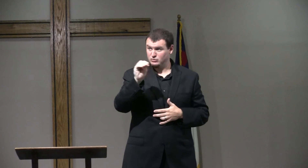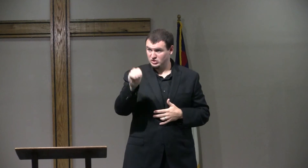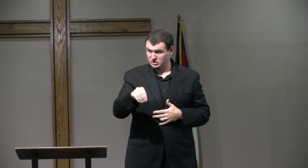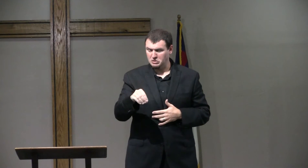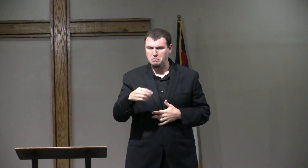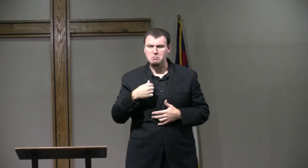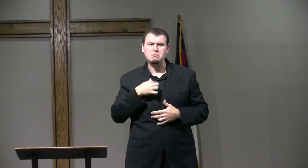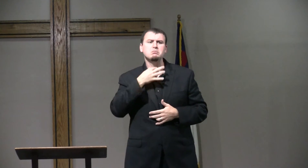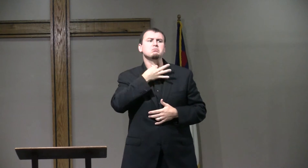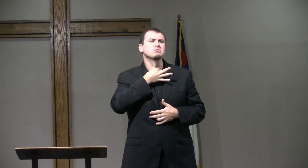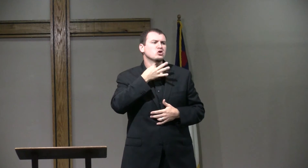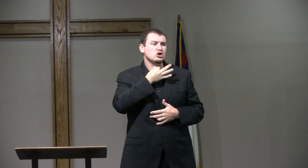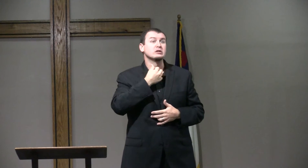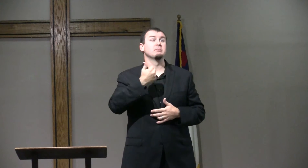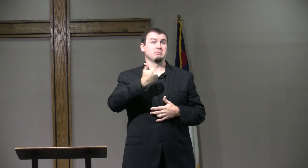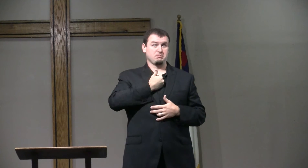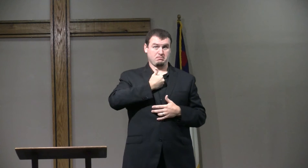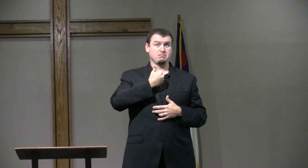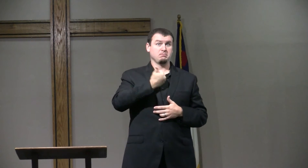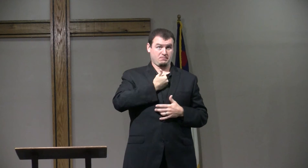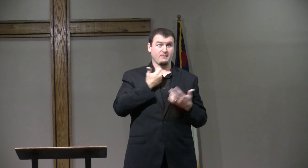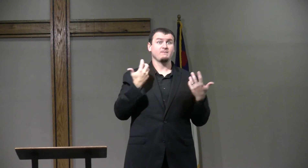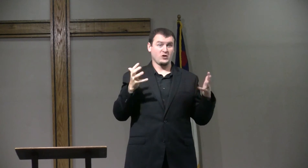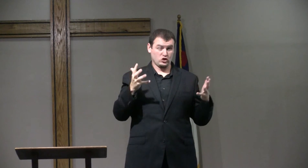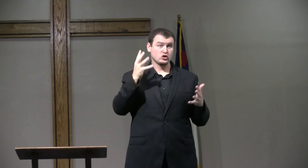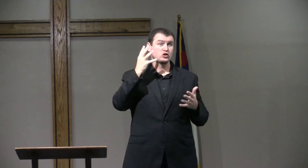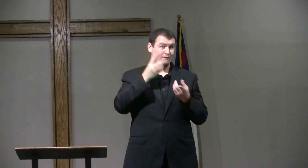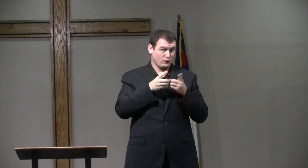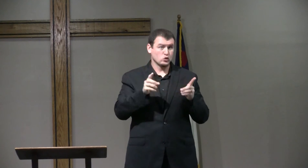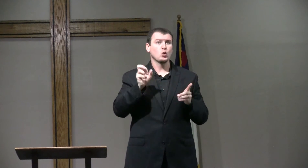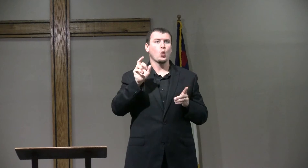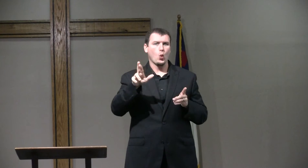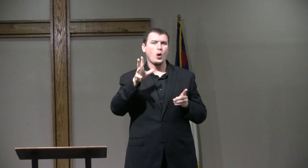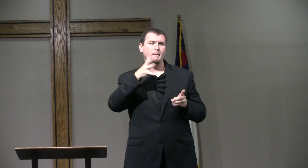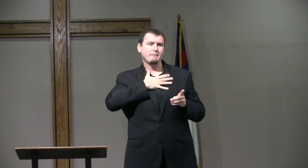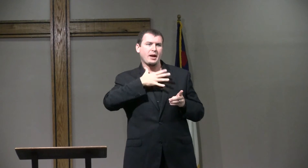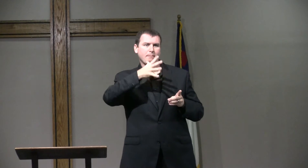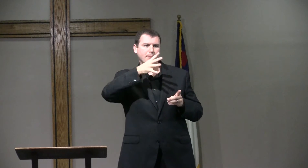experienced divorce either themselves or by their parents, seeing their parents divorce.